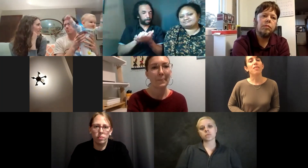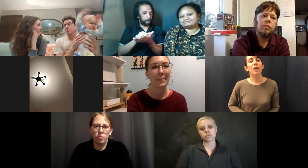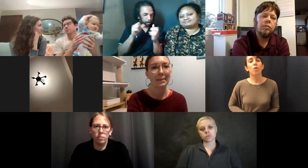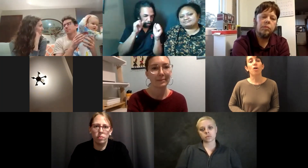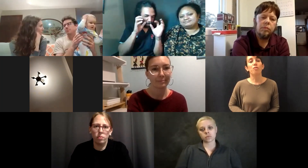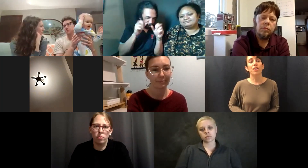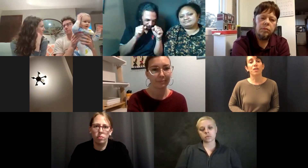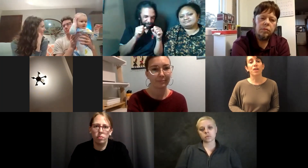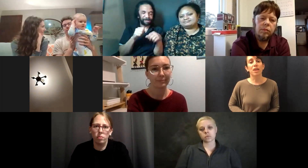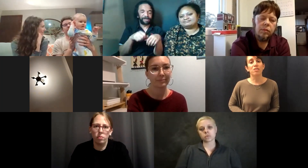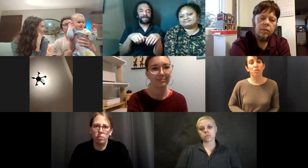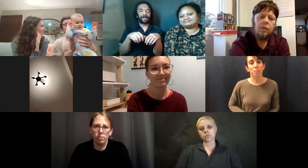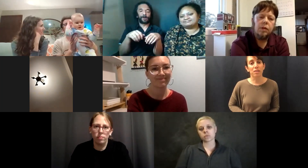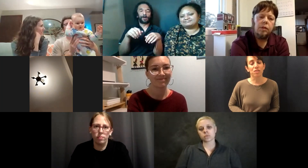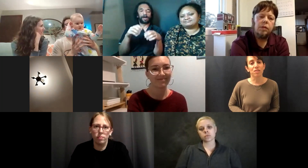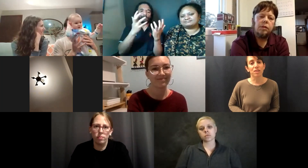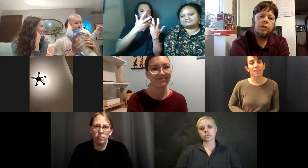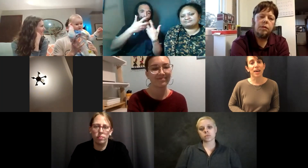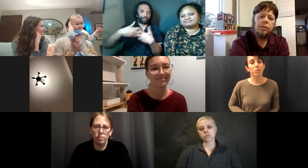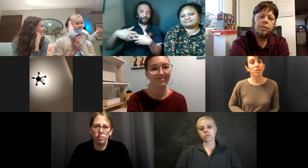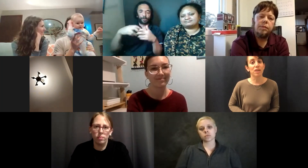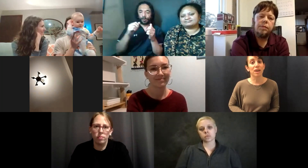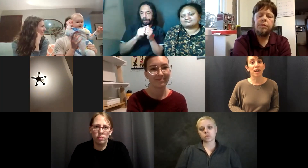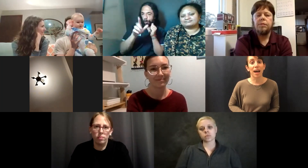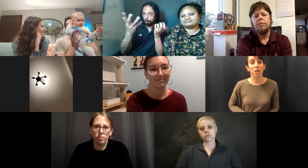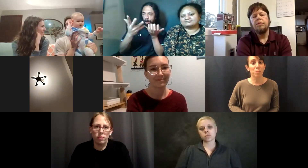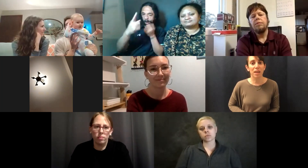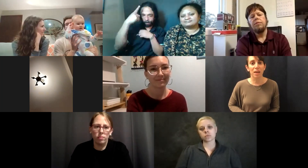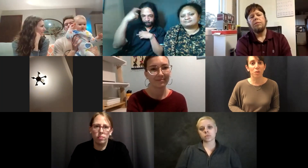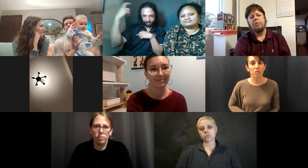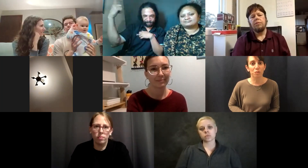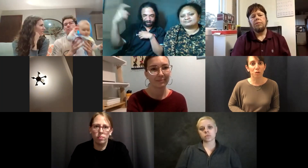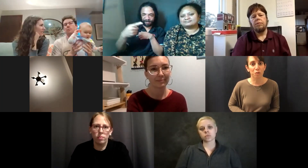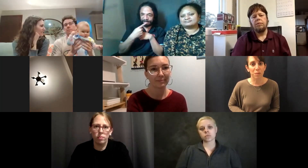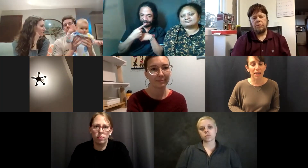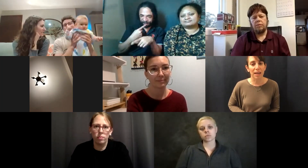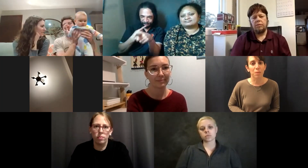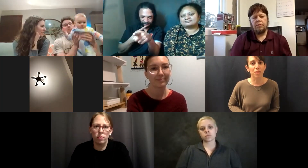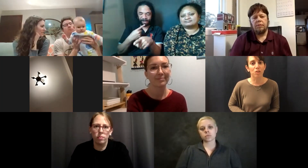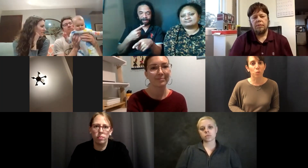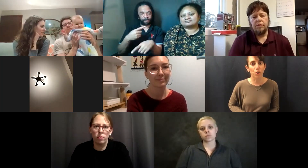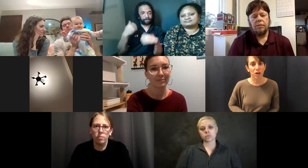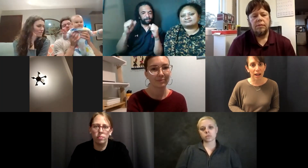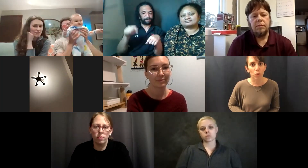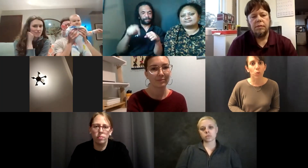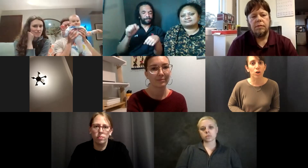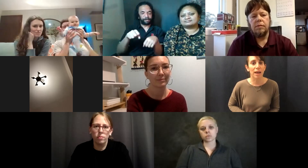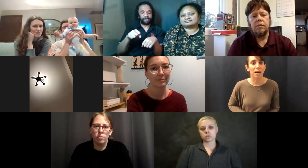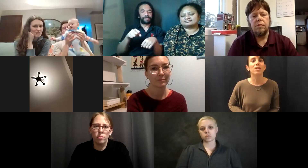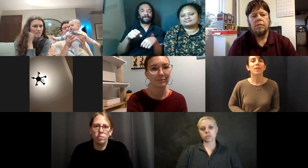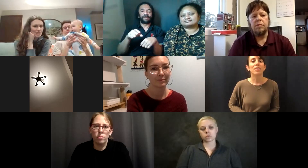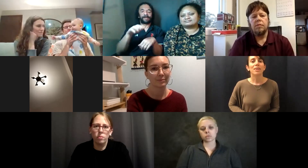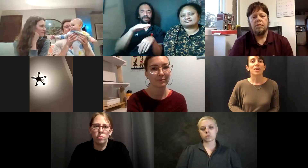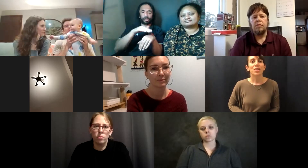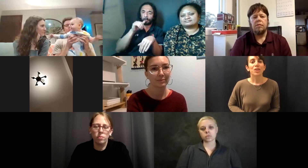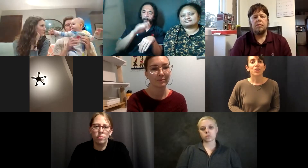And they were all very instrumental. And that was eye-opening and wonderful for me in helping things worked out.